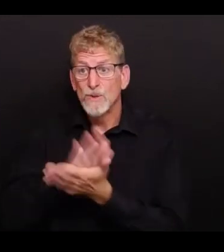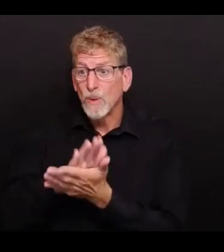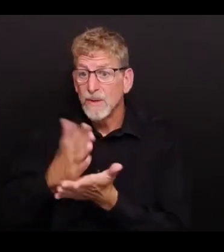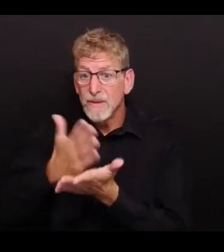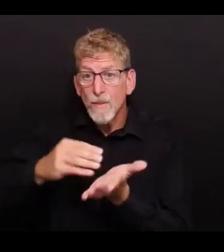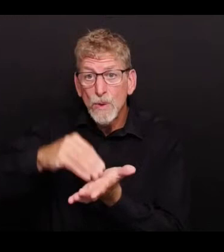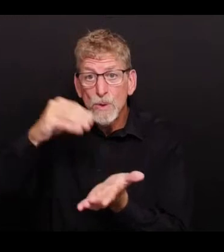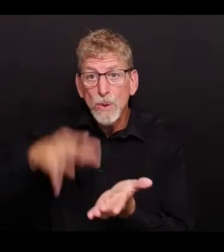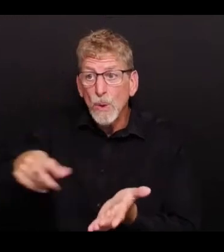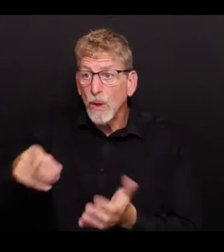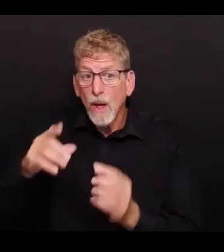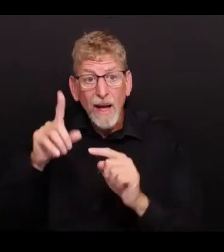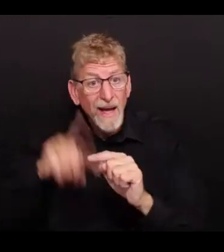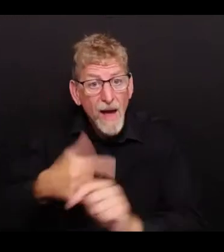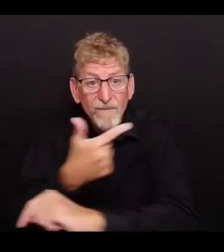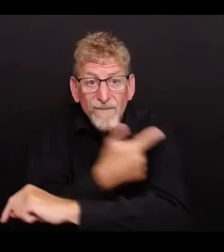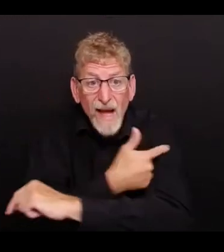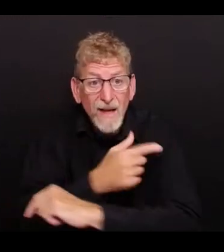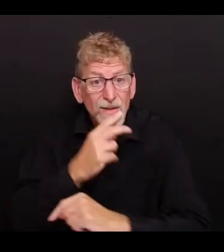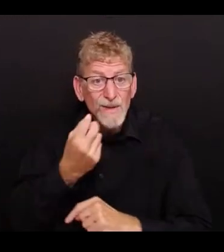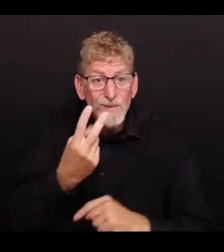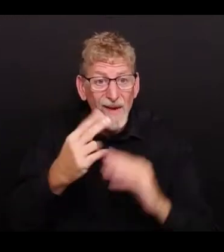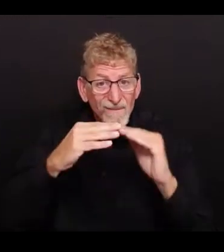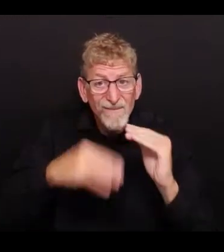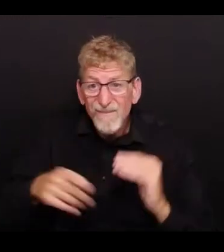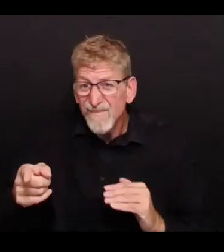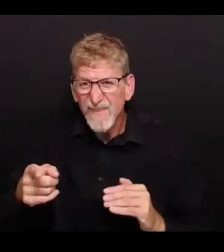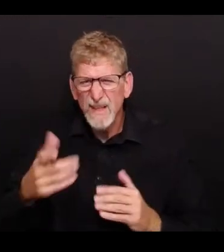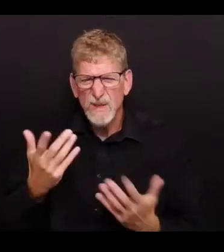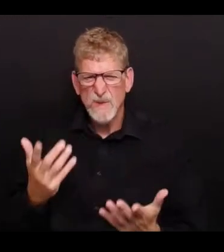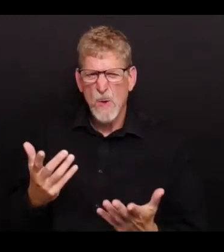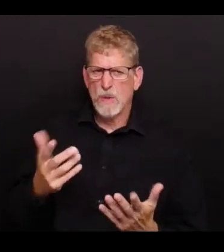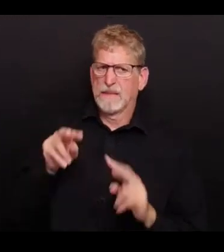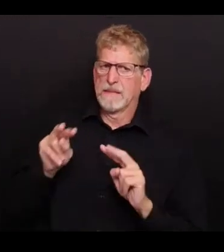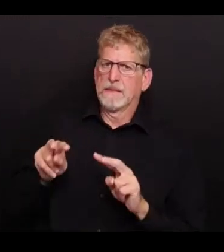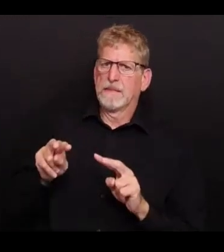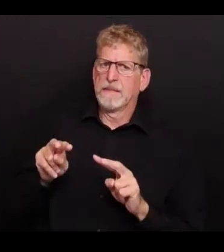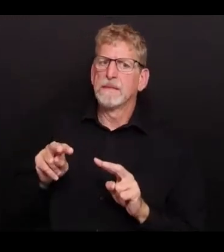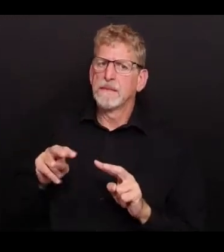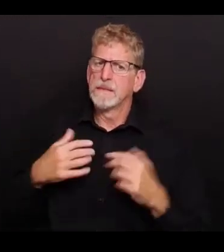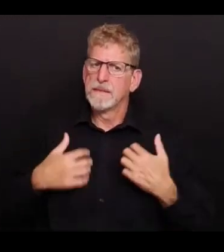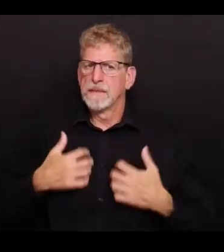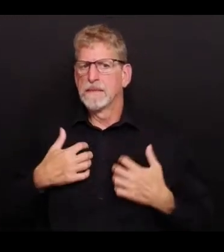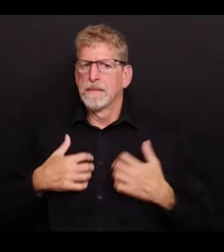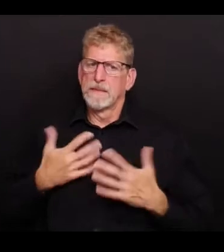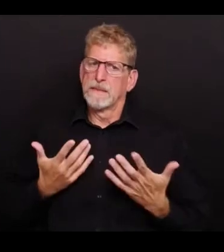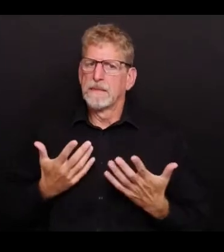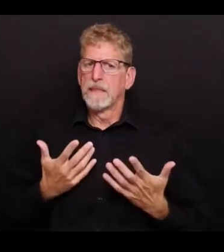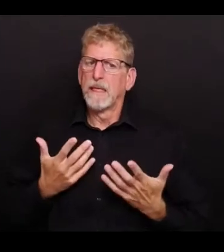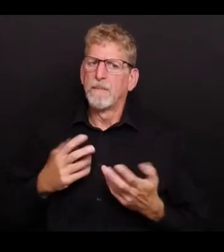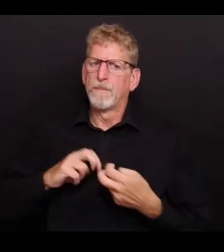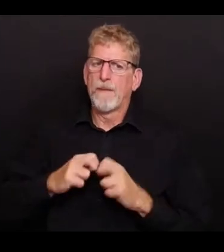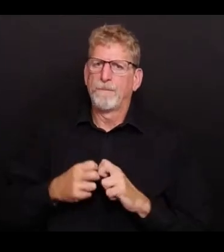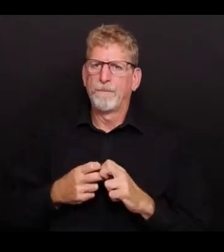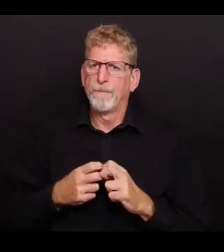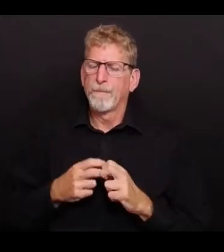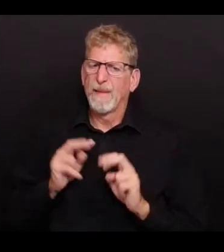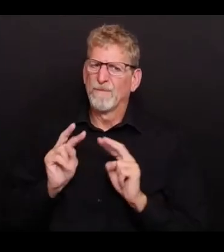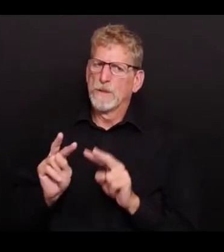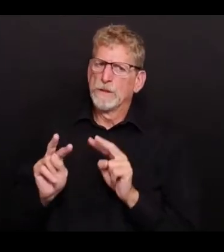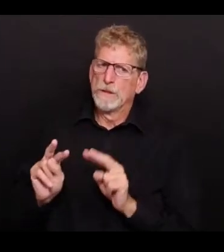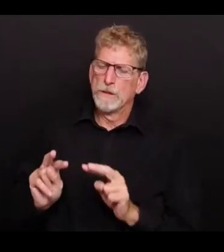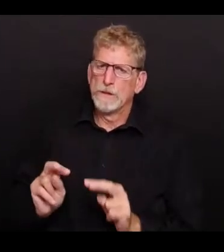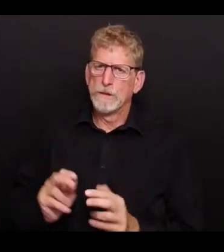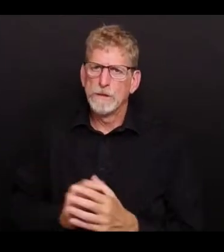those are the things that are giving us pause. And so that's why we're looking at the data so carefully, and that's why the